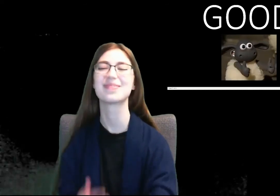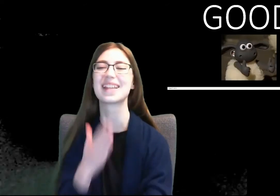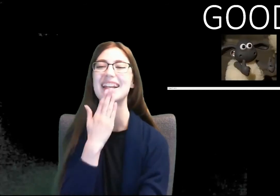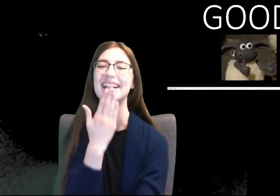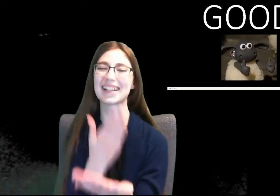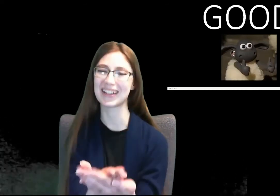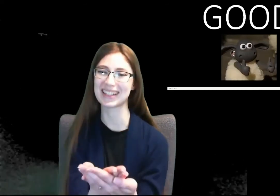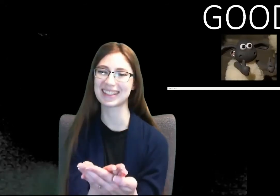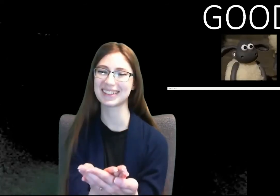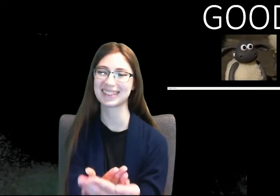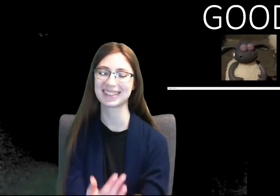Good.